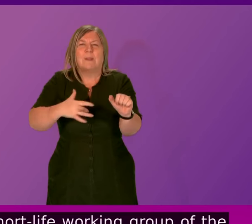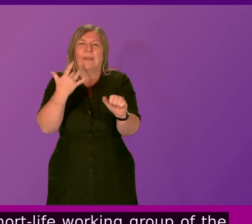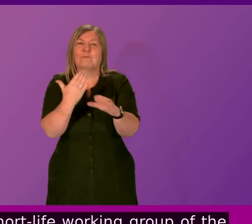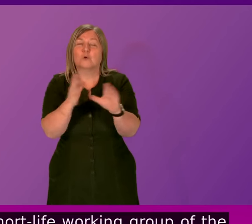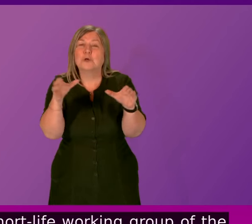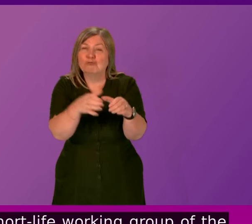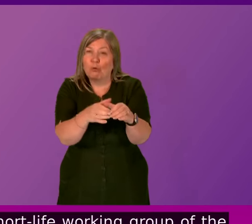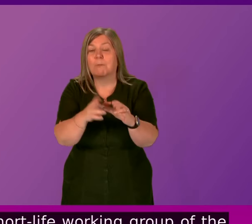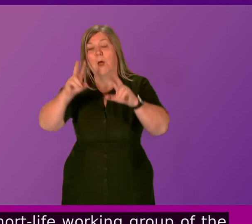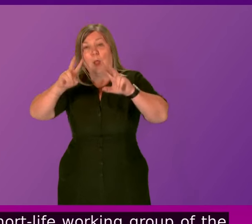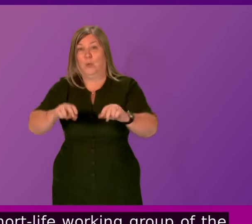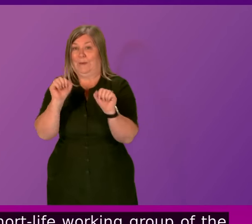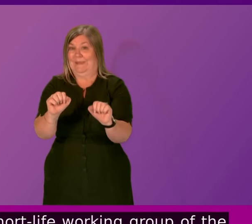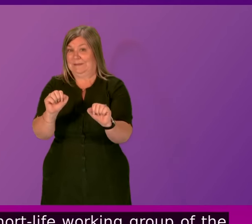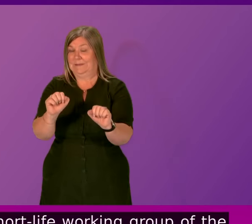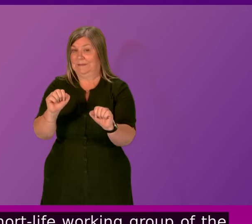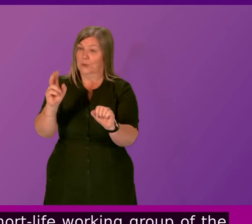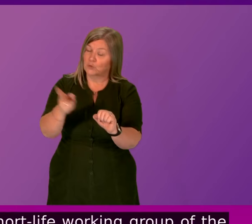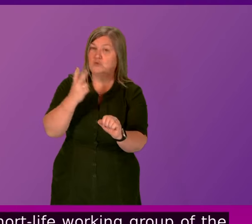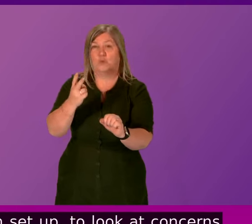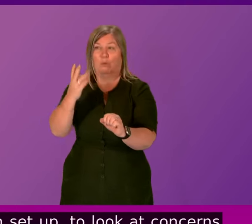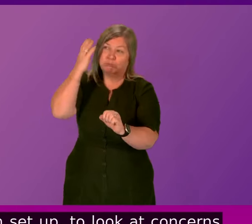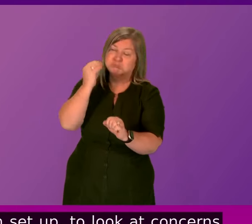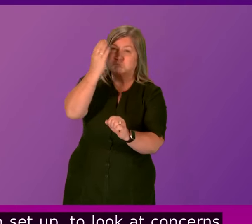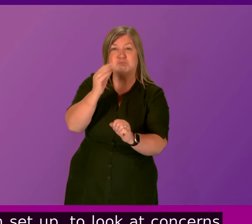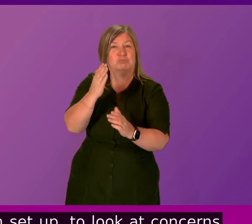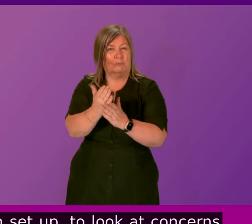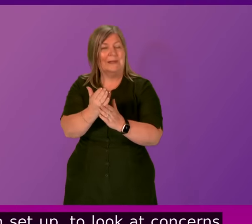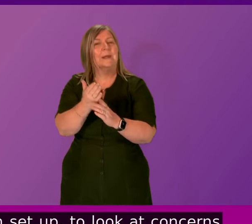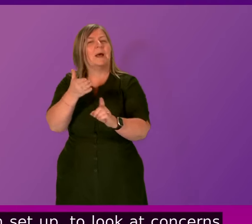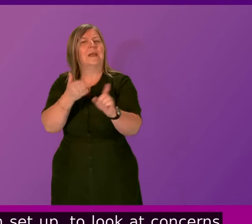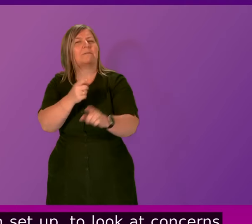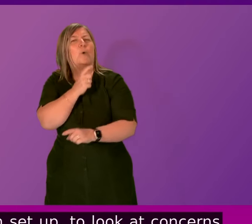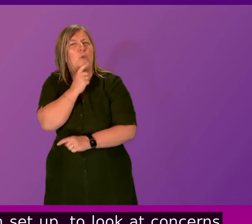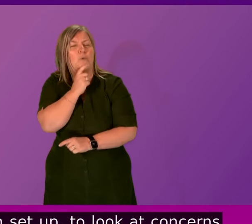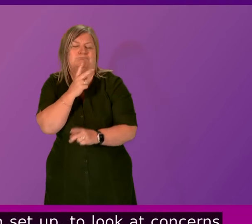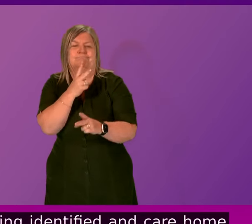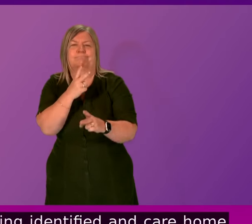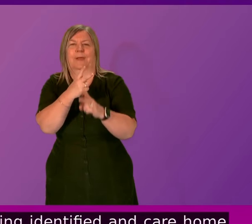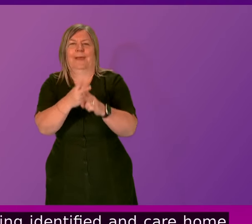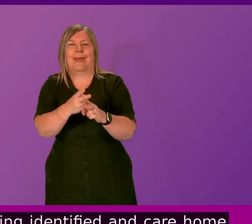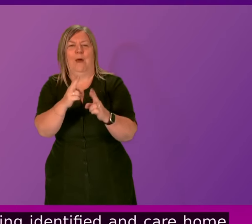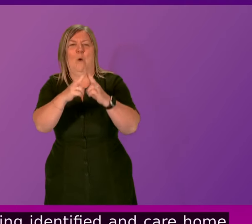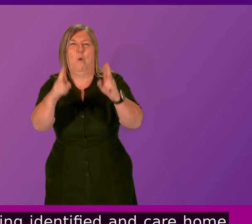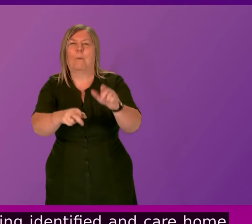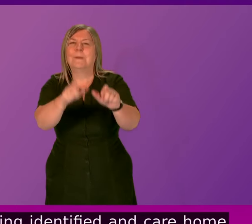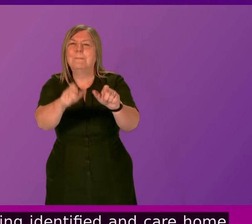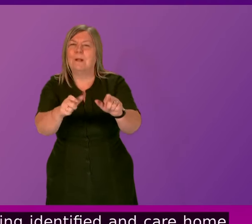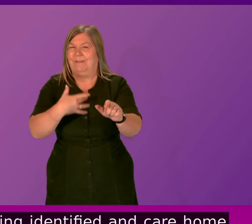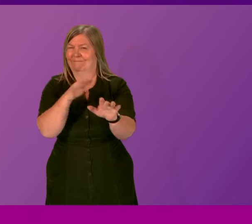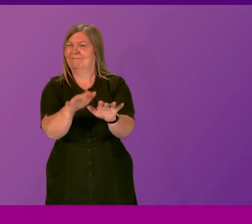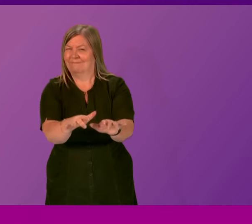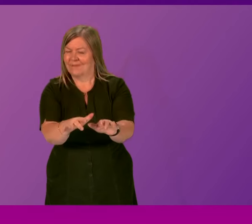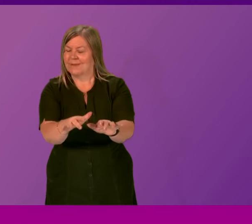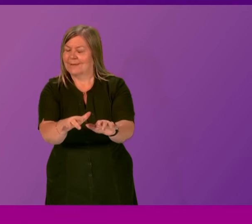at concerns about dual sensory loss being identified in care home residents. Now, I know that the cross-party group on visual impairment shares these